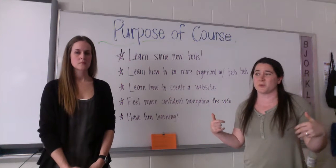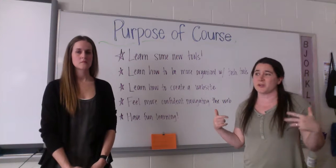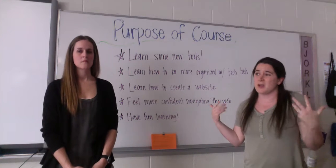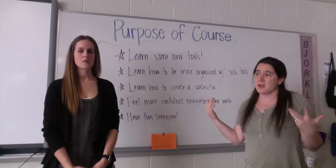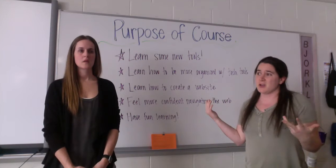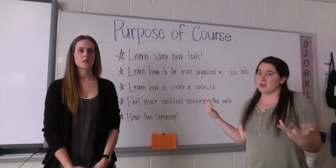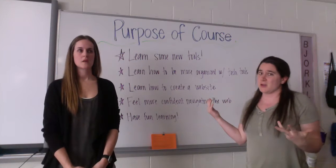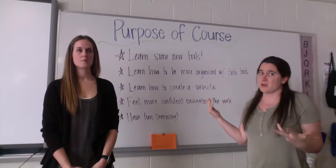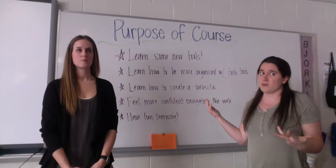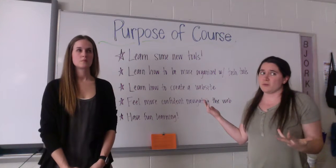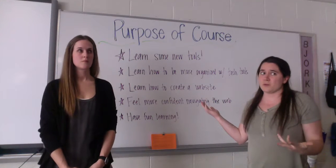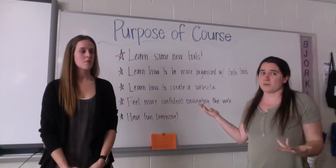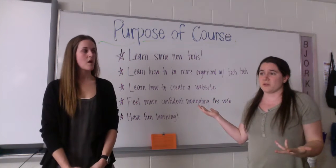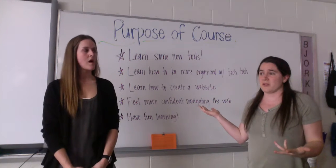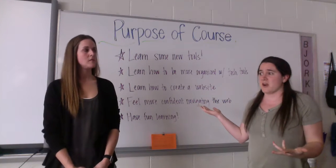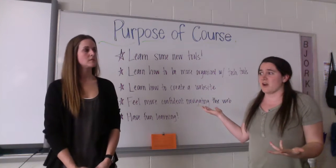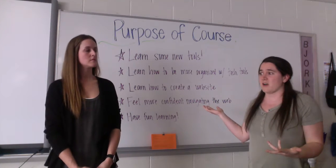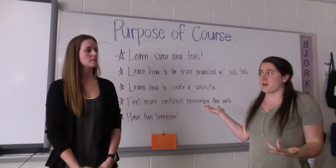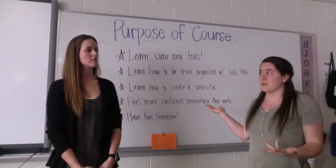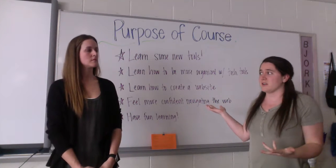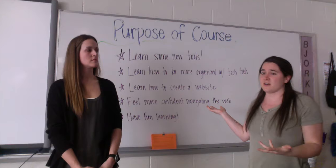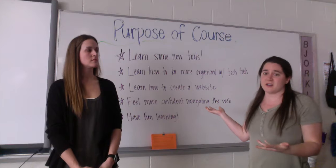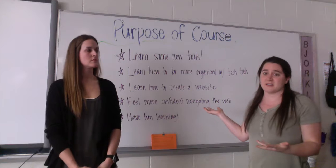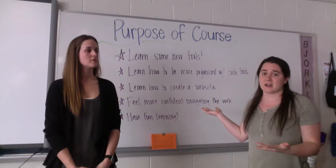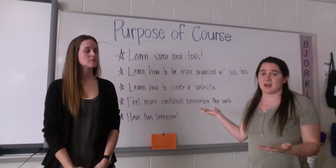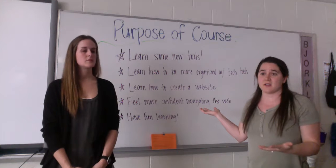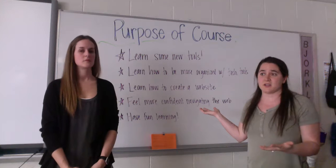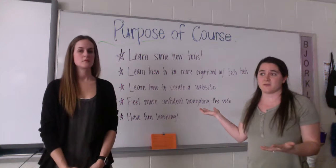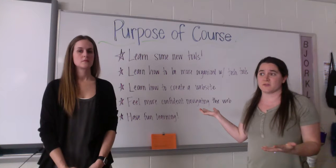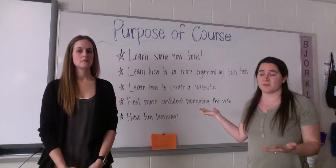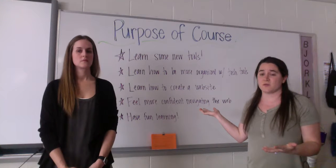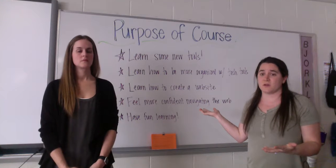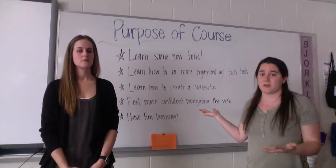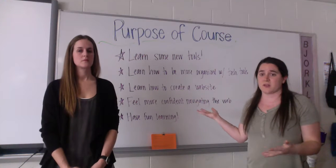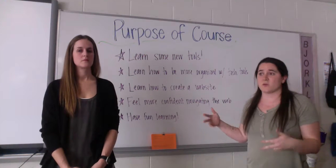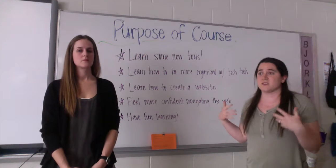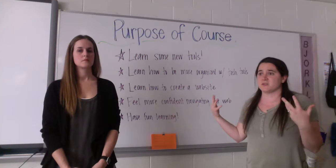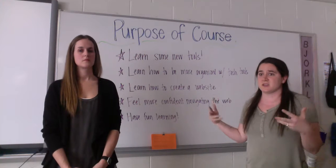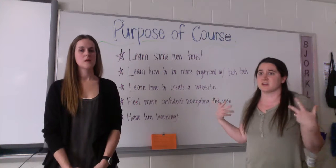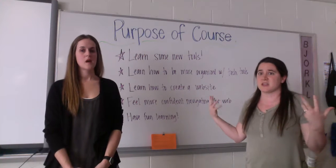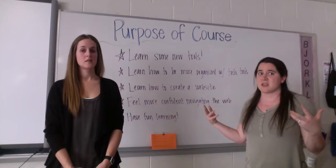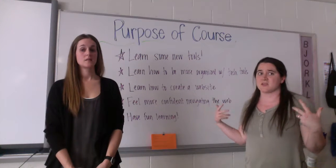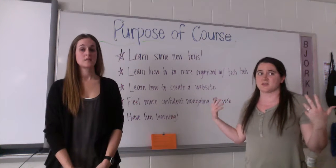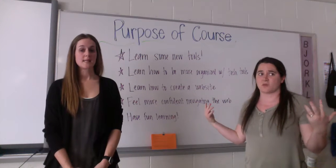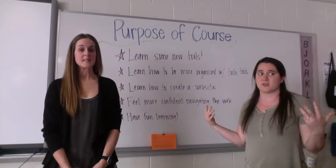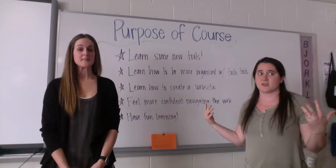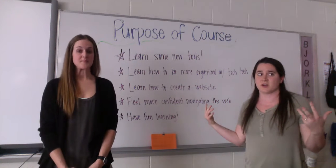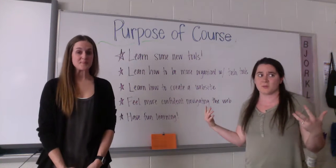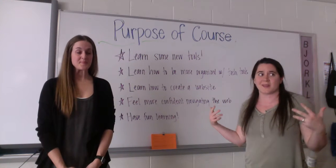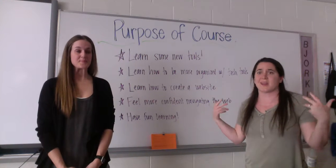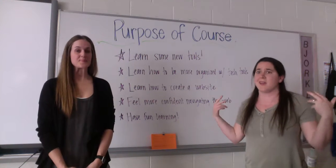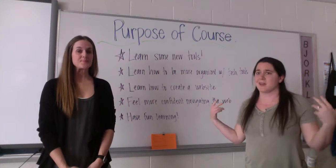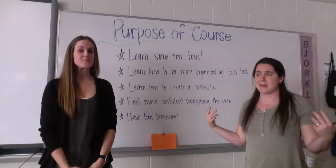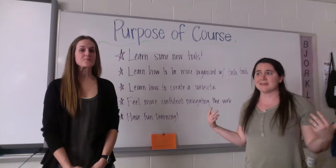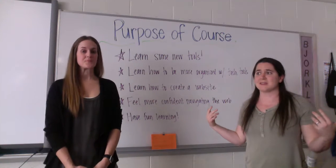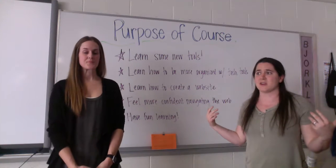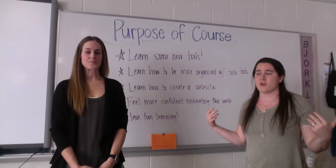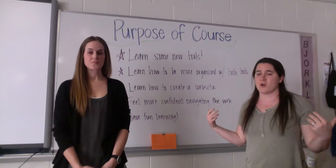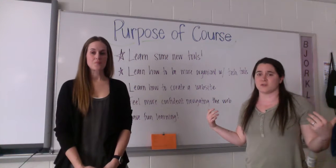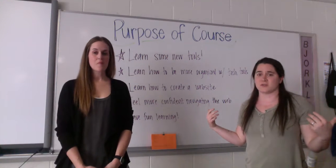example, you really are a leader in technology for the school. Once you start taking this course, you're going to be like, yes, I know all sorts